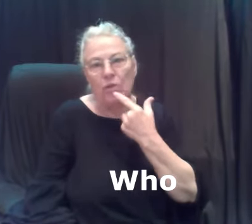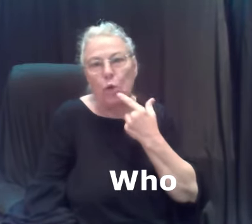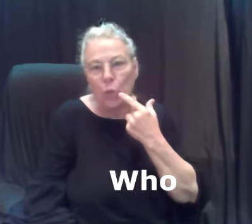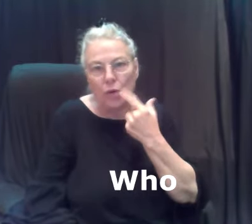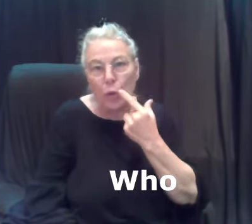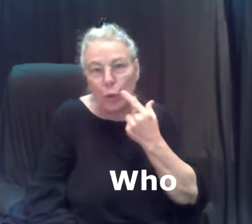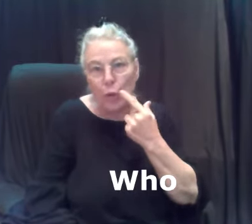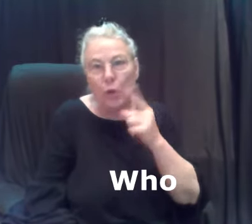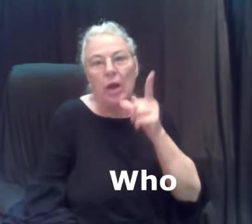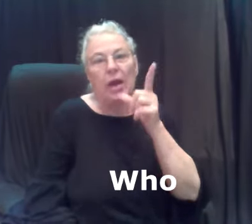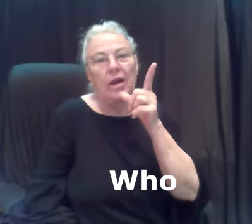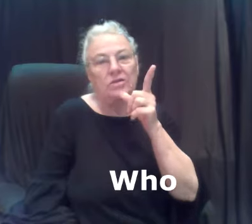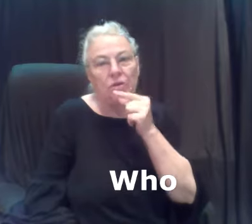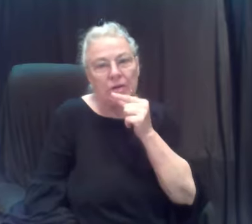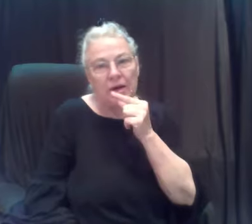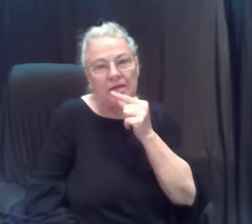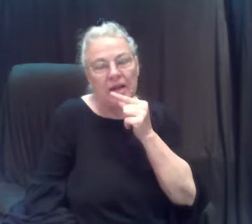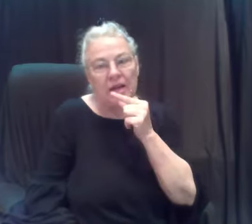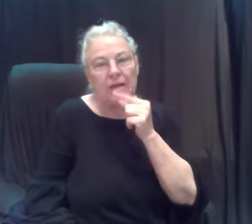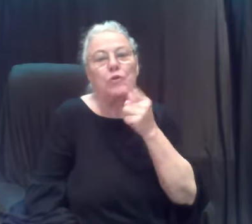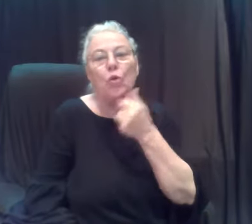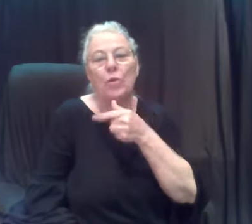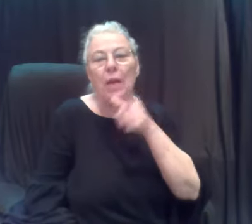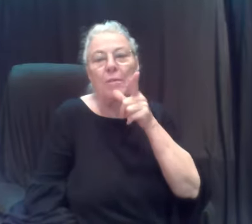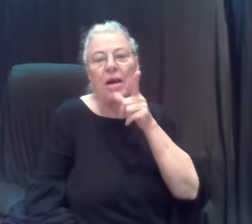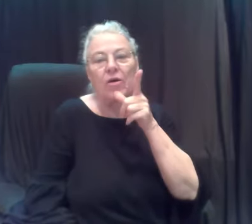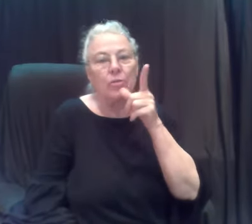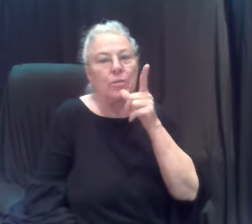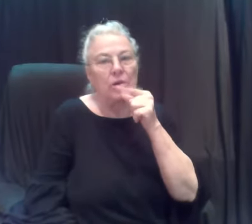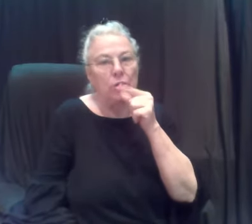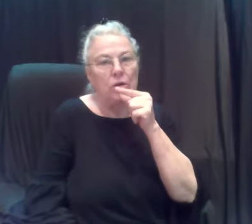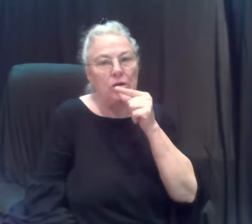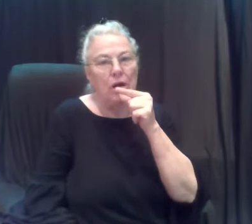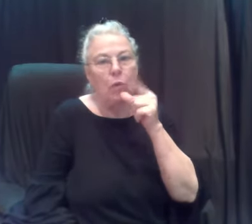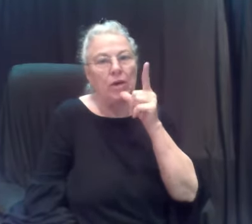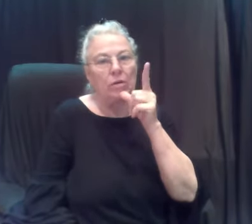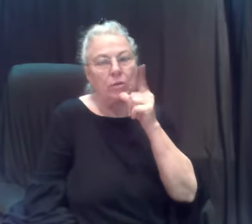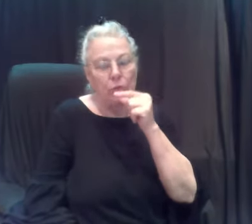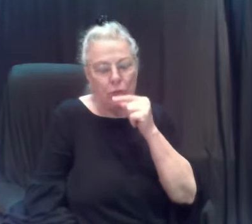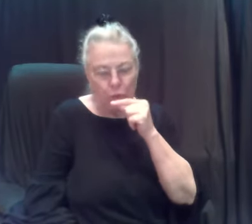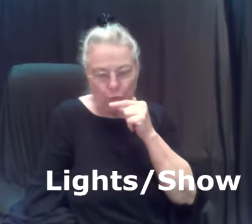word who, and so I take it up toward my mouth, but a wiggle. Who?